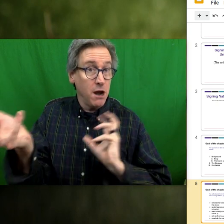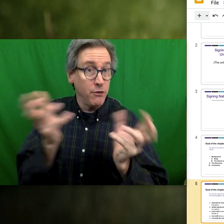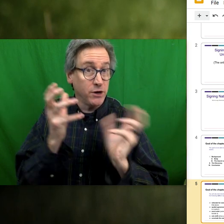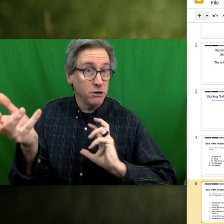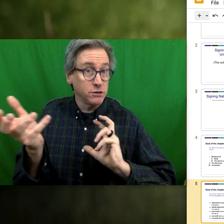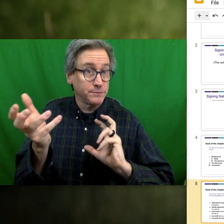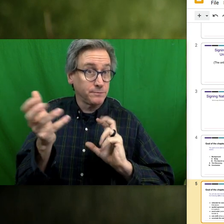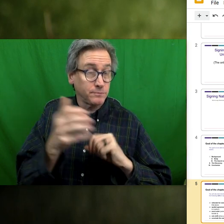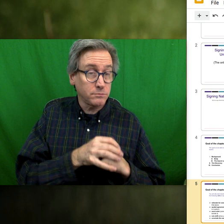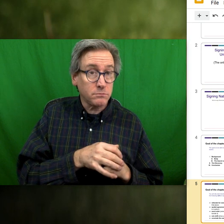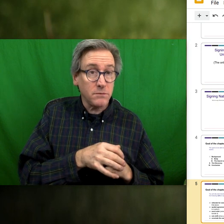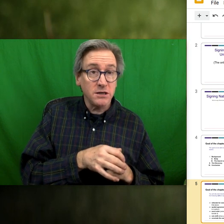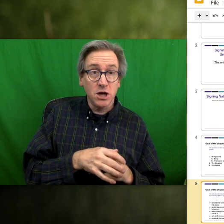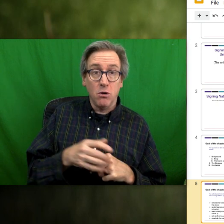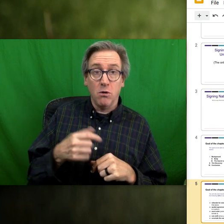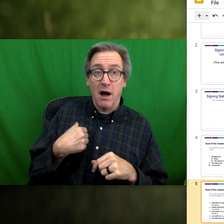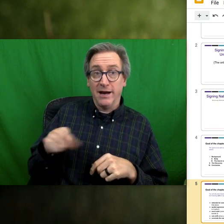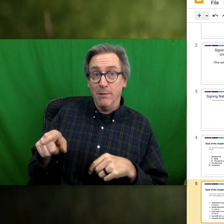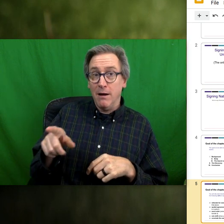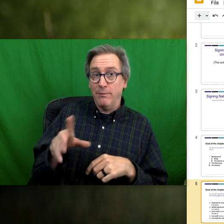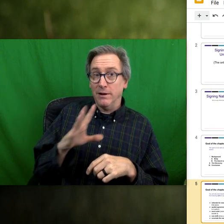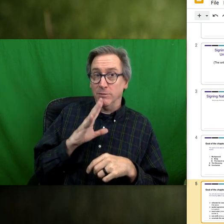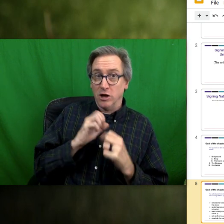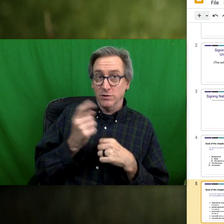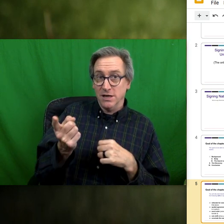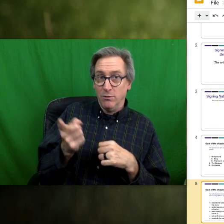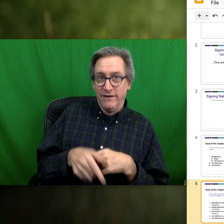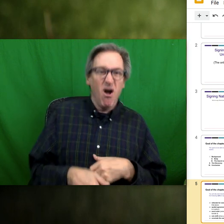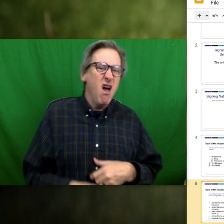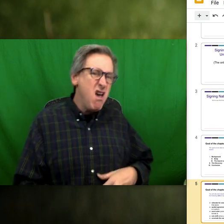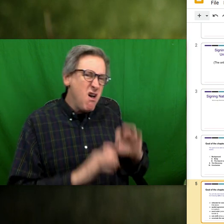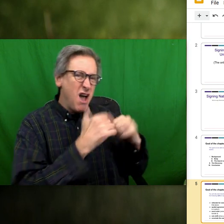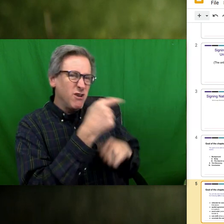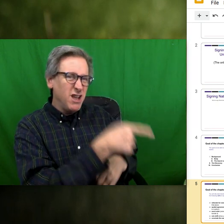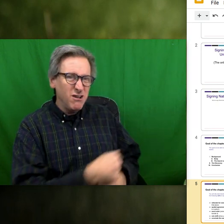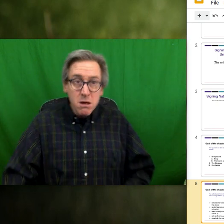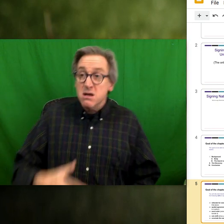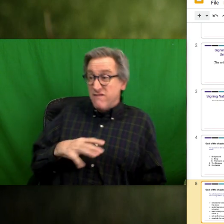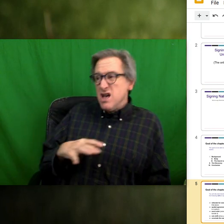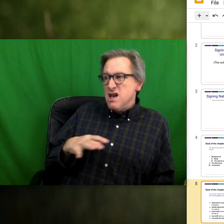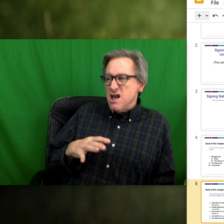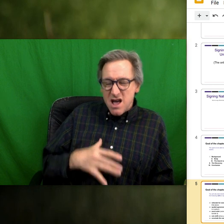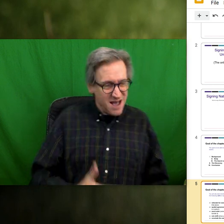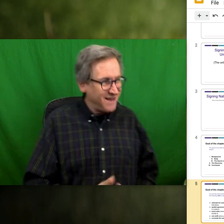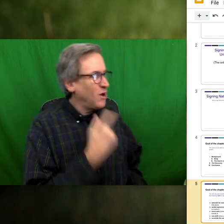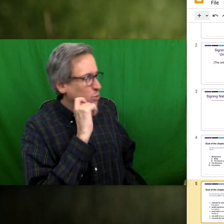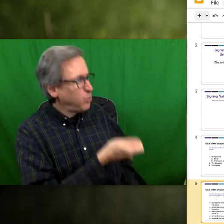portraying other characters. So I come up and I'm talking with someone and they go, oh, how are you?